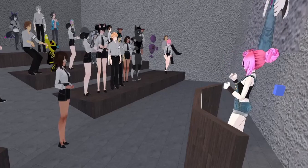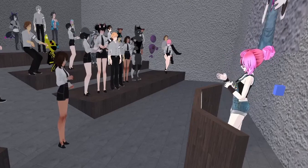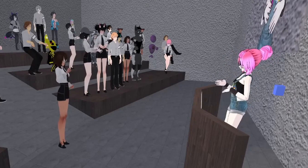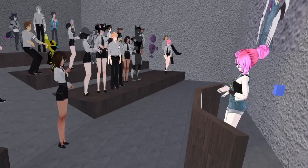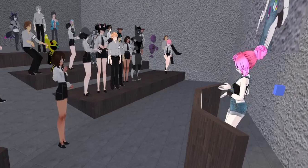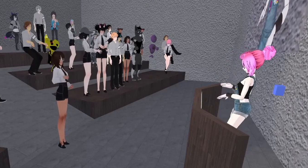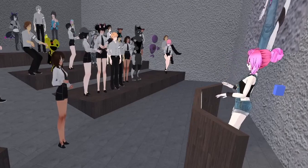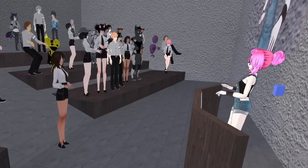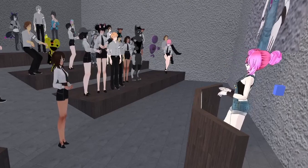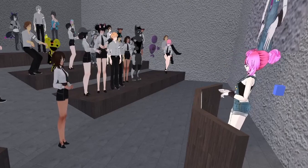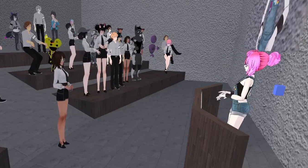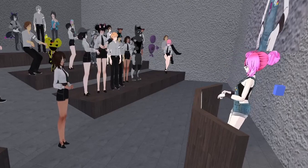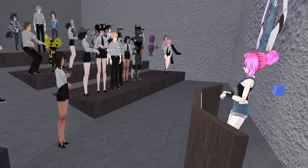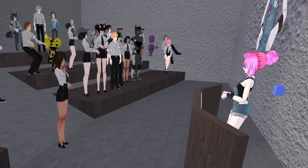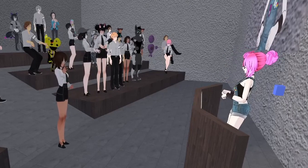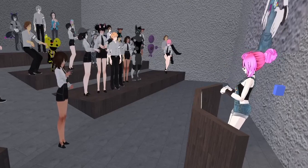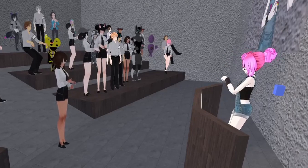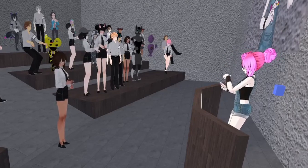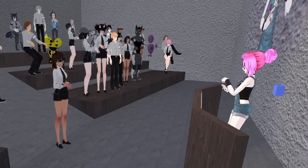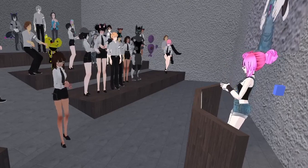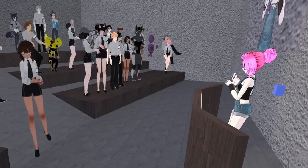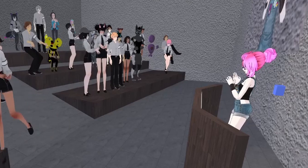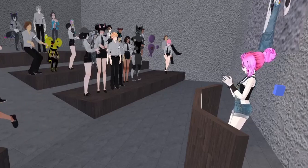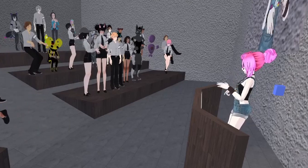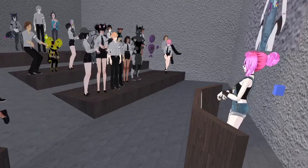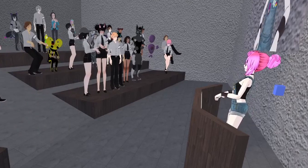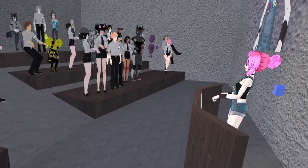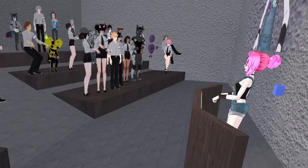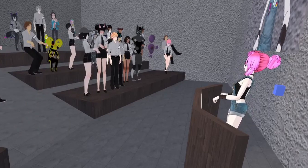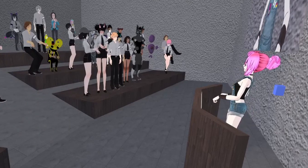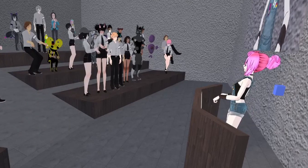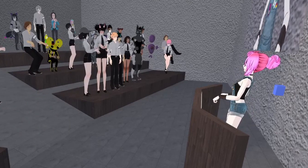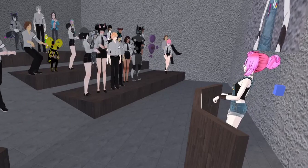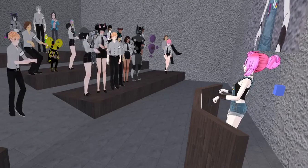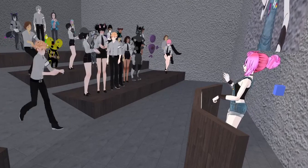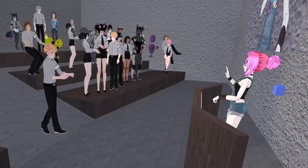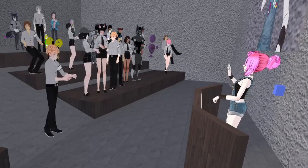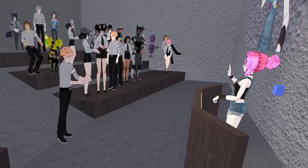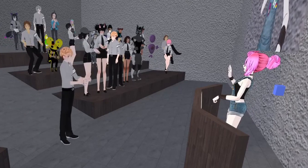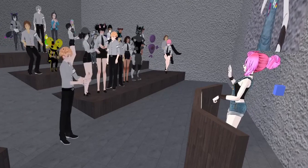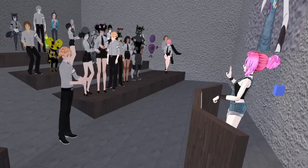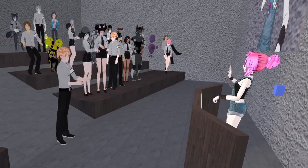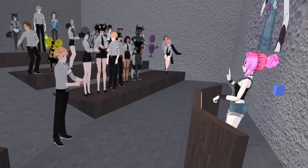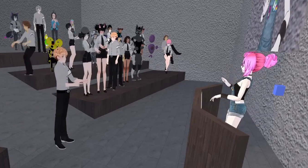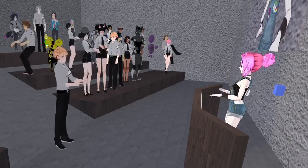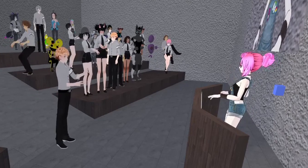of it, you know? Okay. So yeah, Thank learn you. those basics and then jump right in. In Hero.